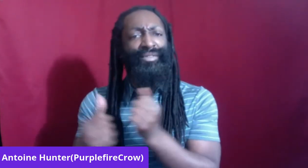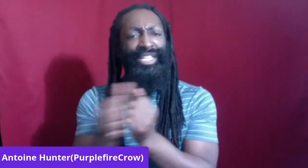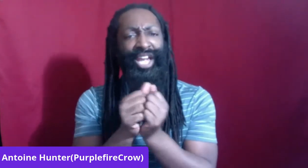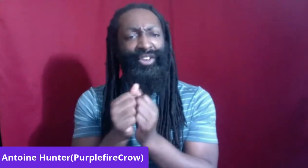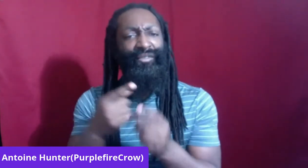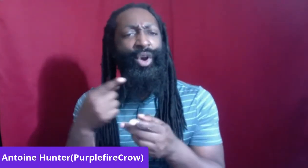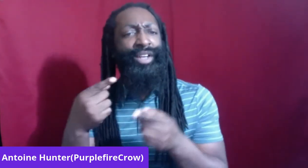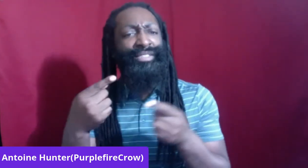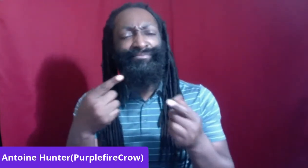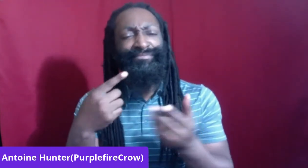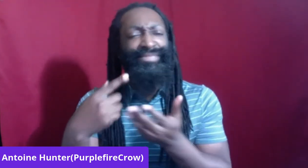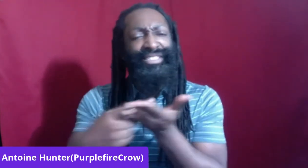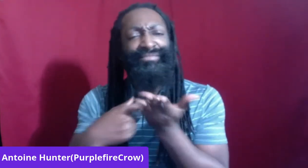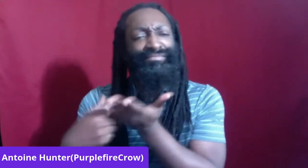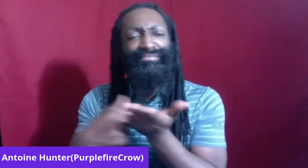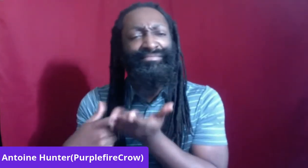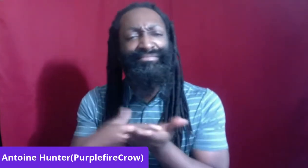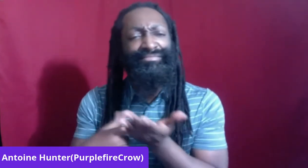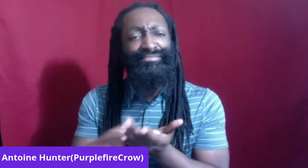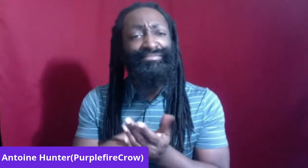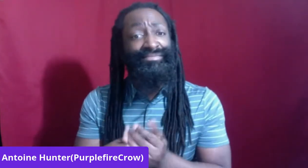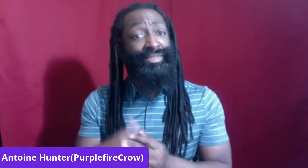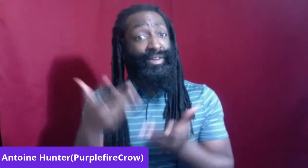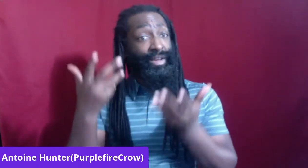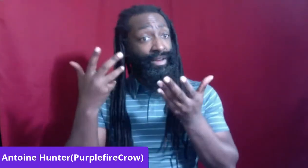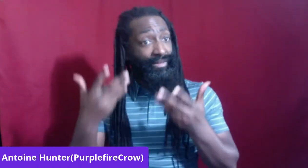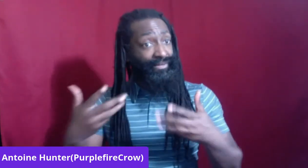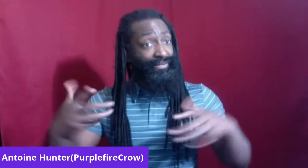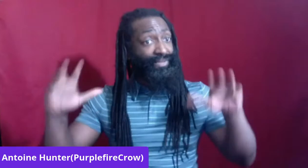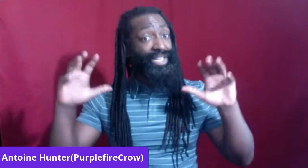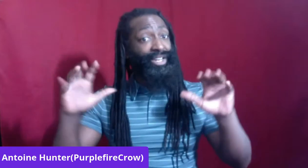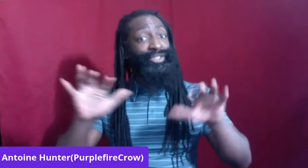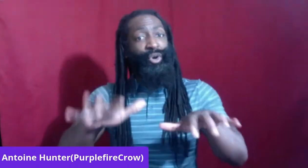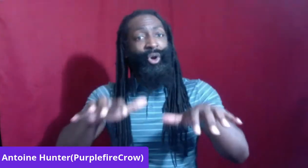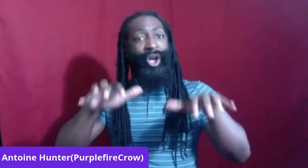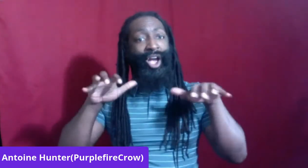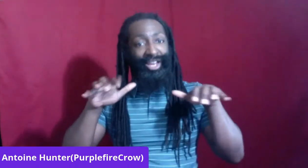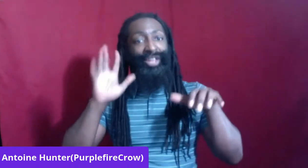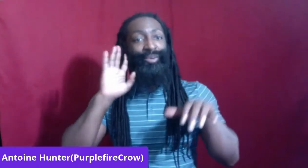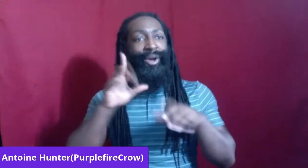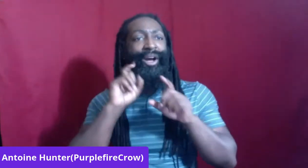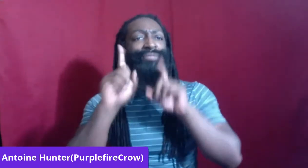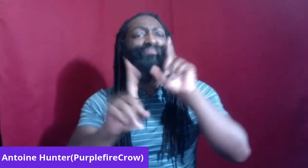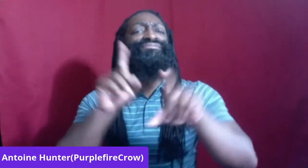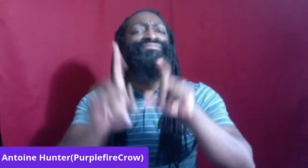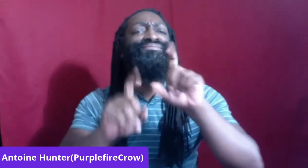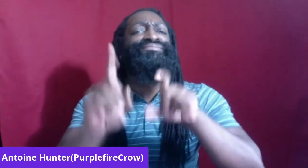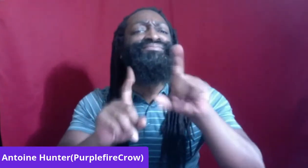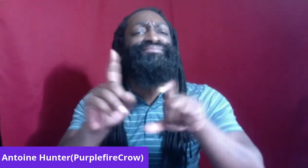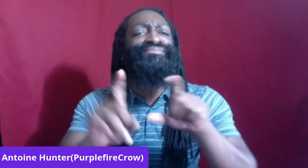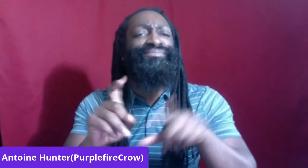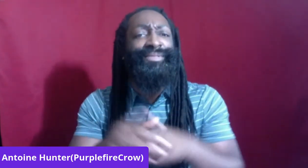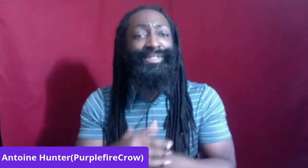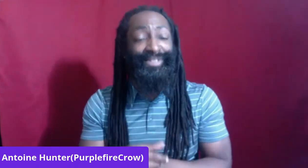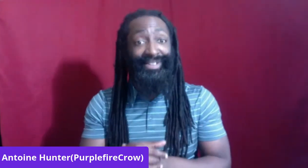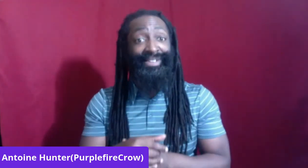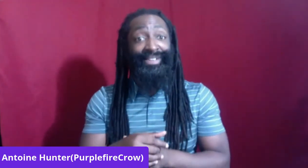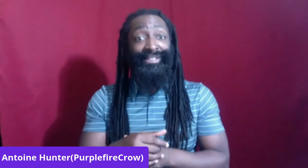And then when we finish with that, we're going to have a discussion, ask some questions. The audience will be able to